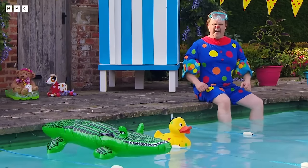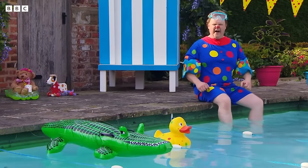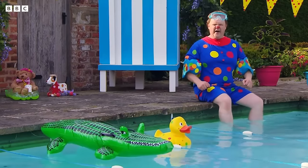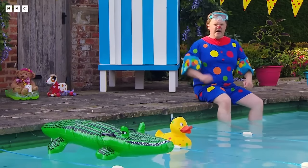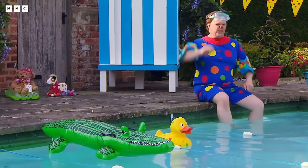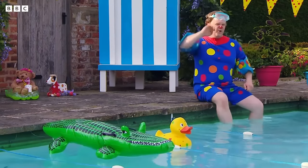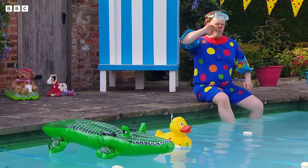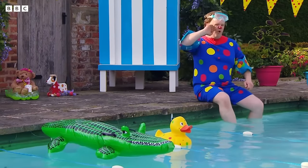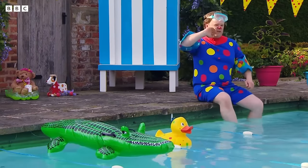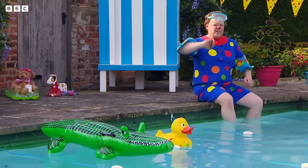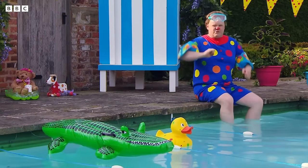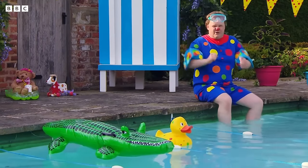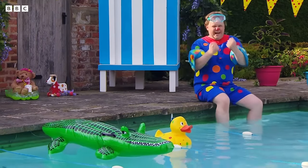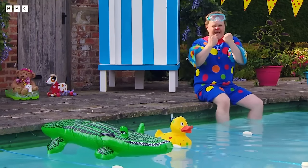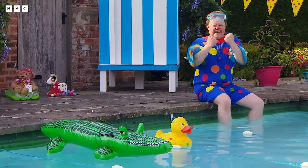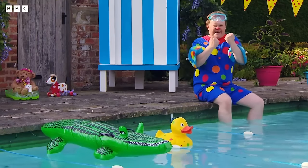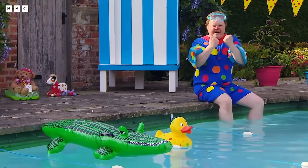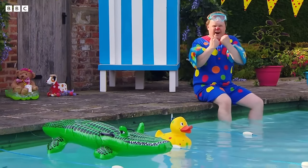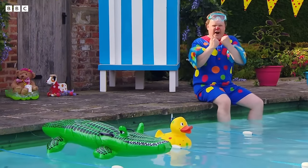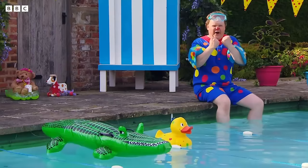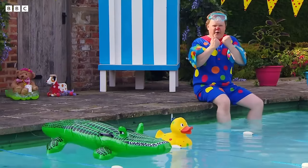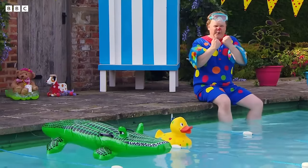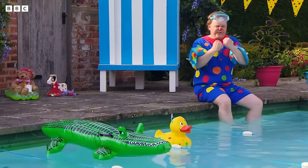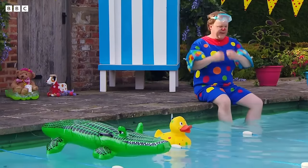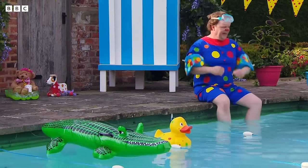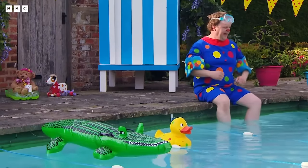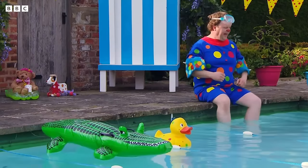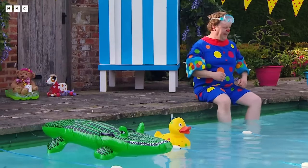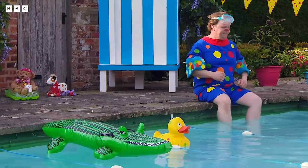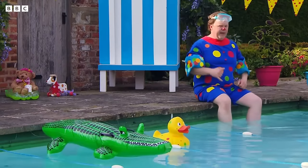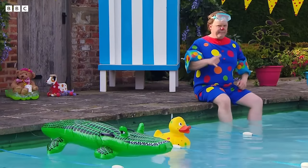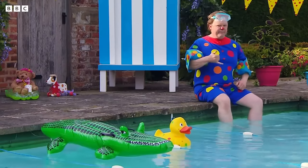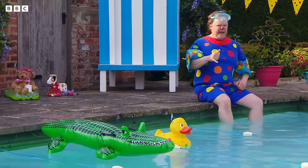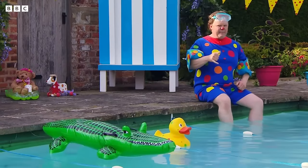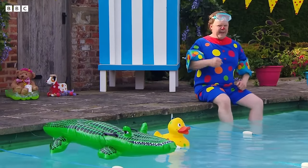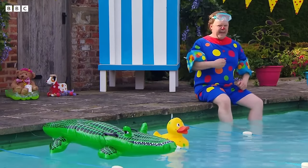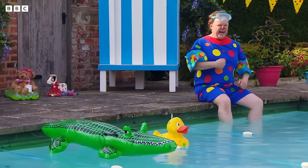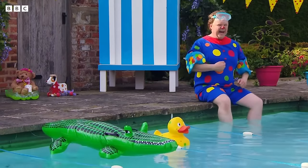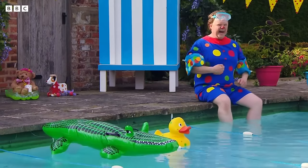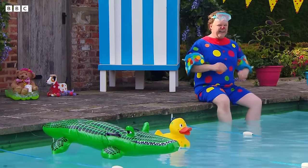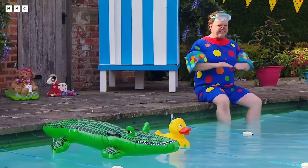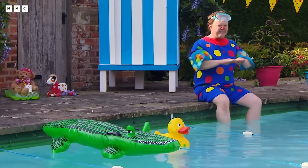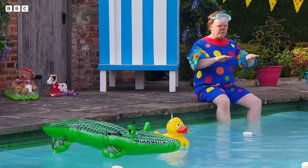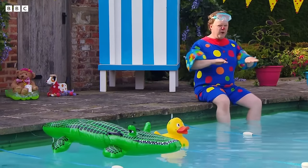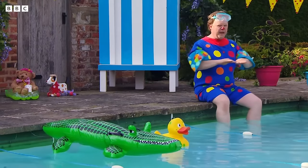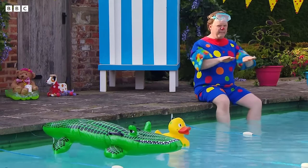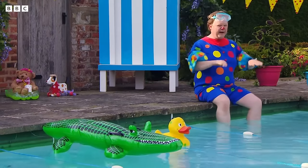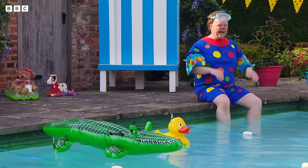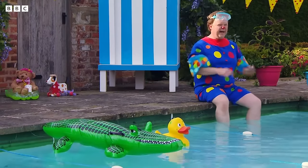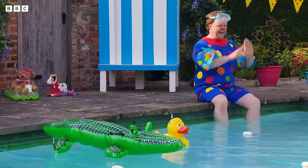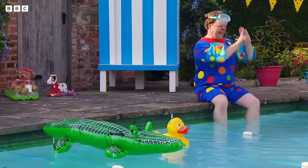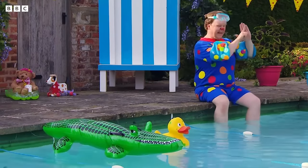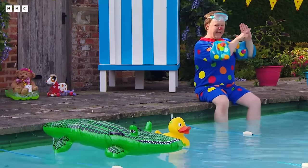Oh, the water's really cold. Maybe I'll swim